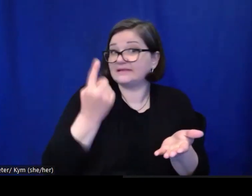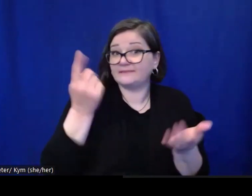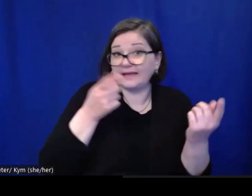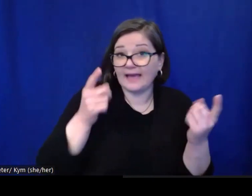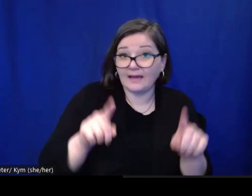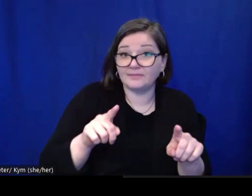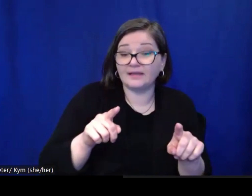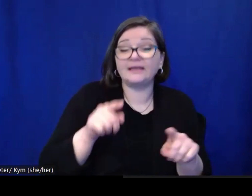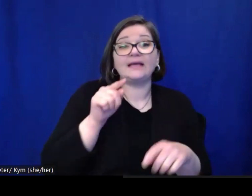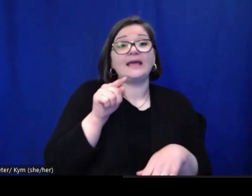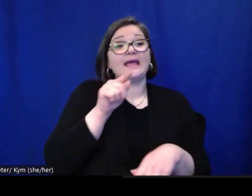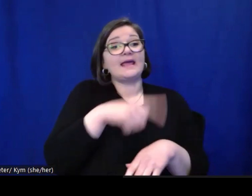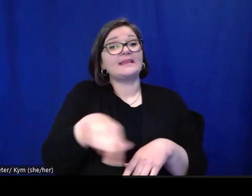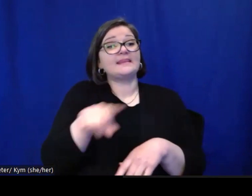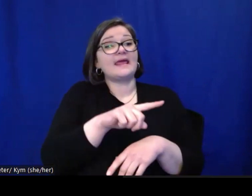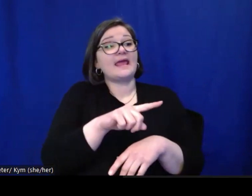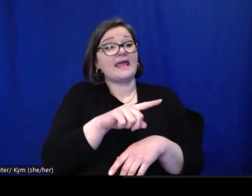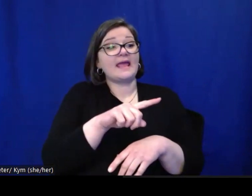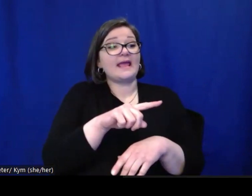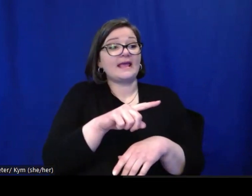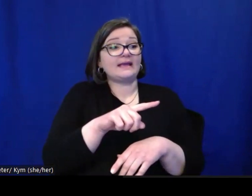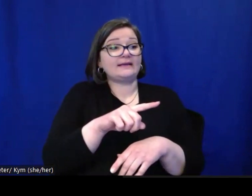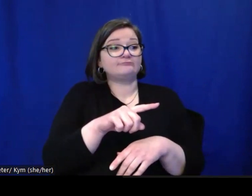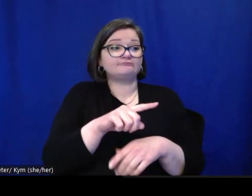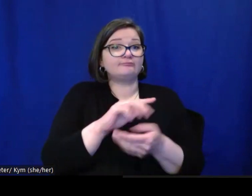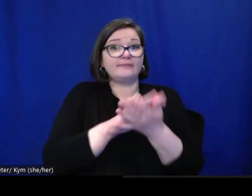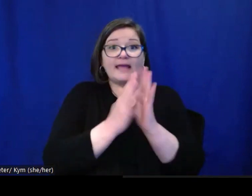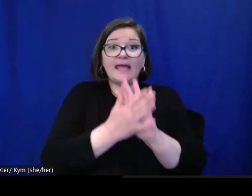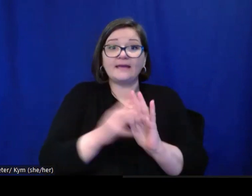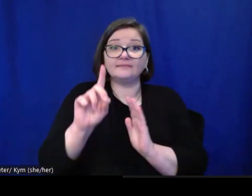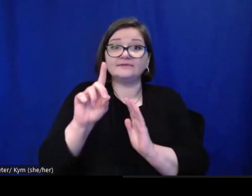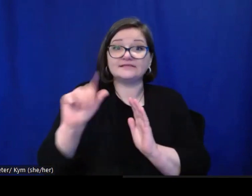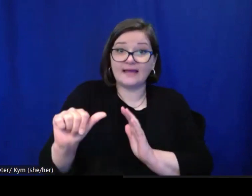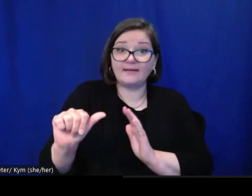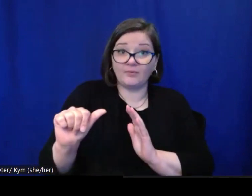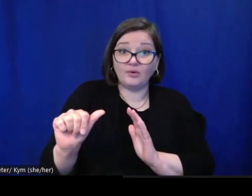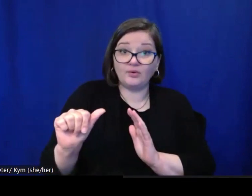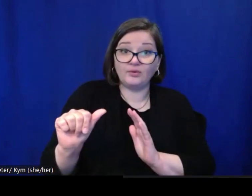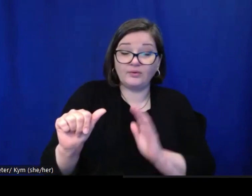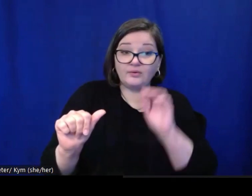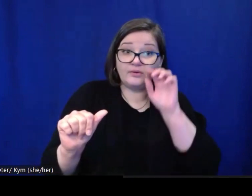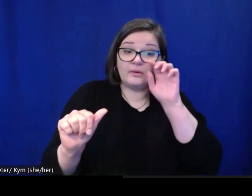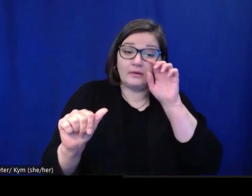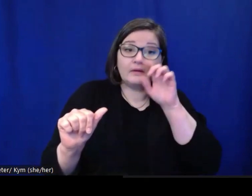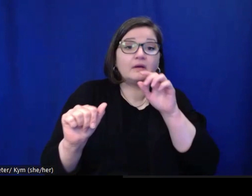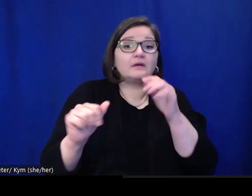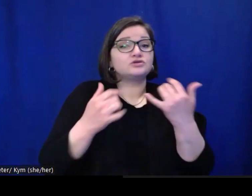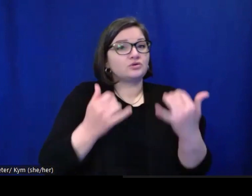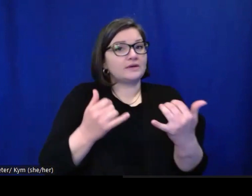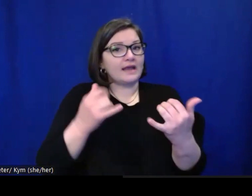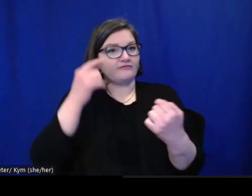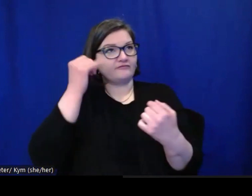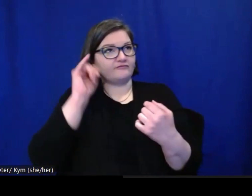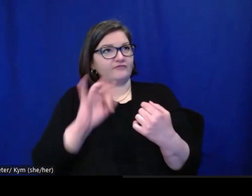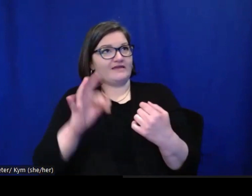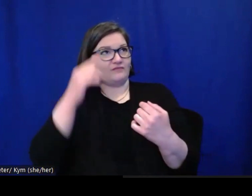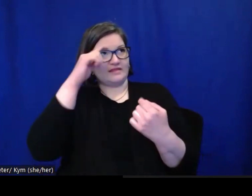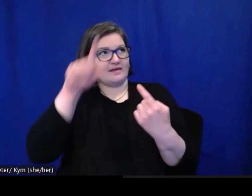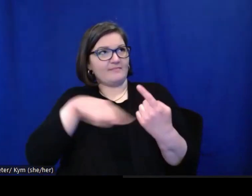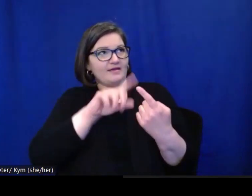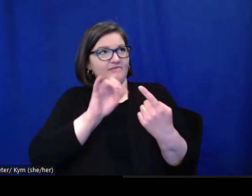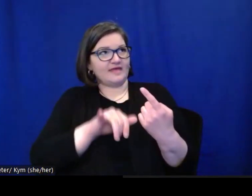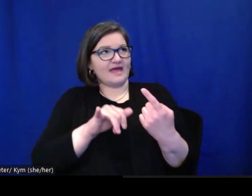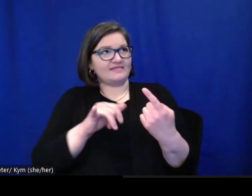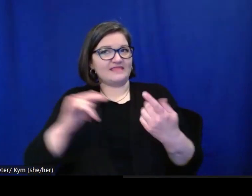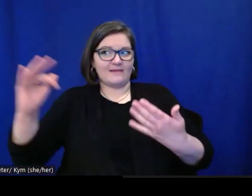they acquired a disability. Now, when we think about that, the gamut is pretty large for that. And so I'm going to give